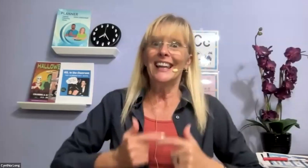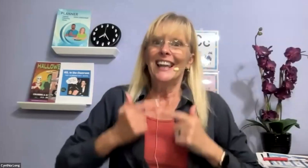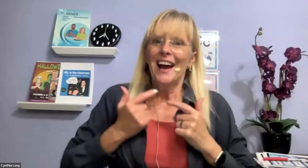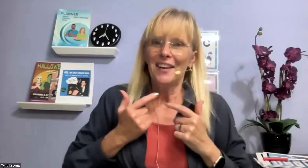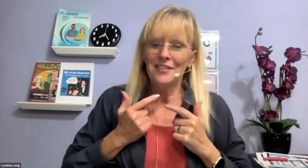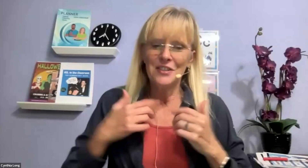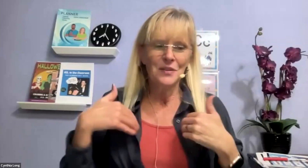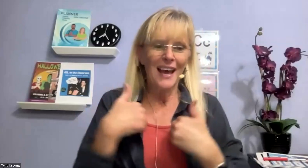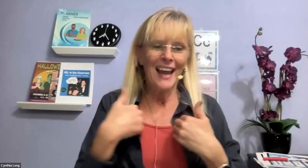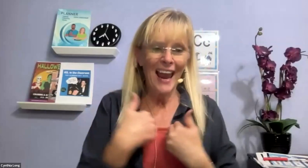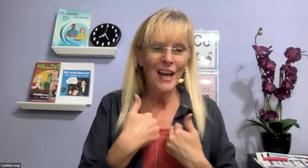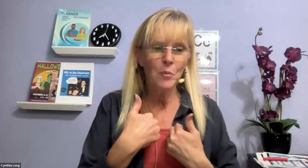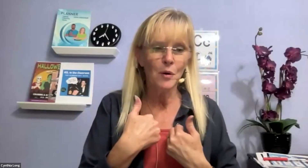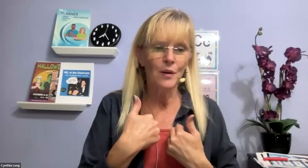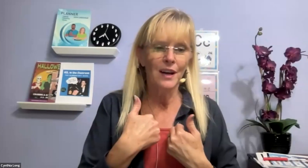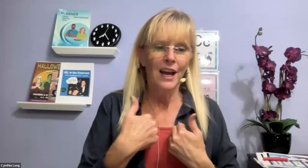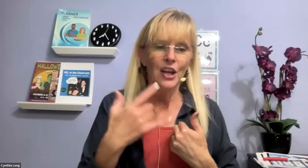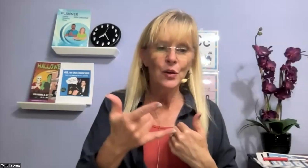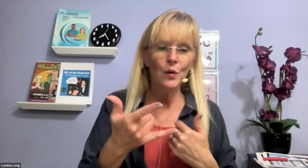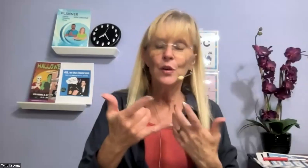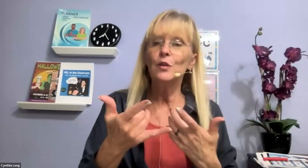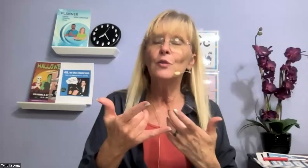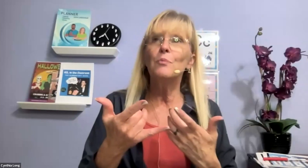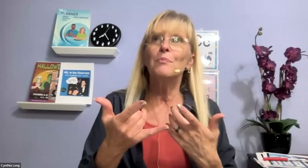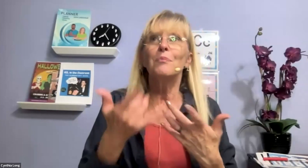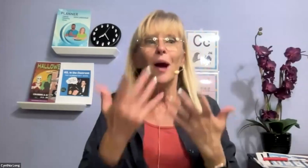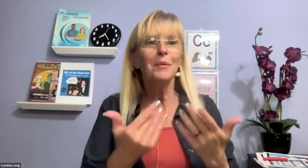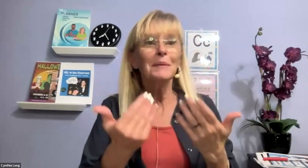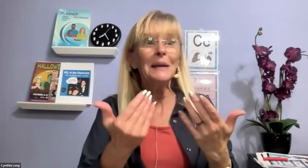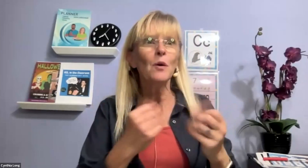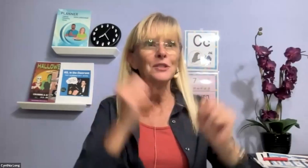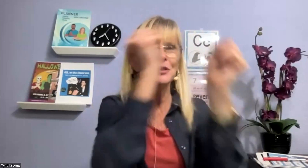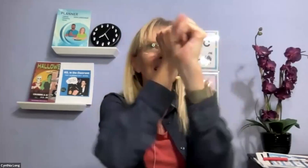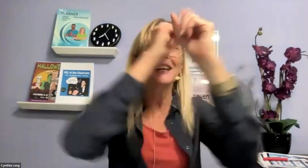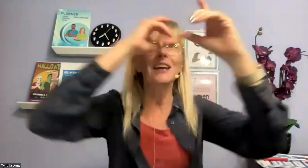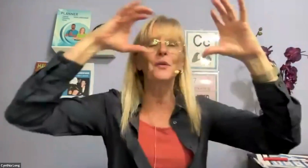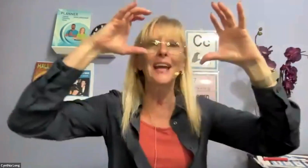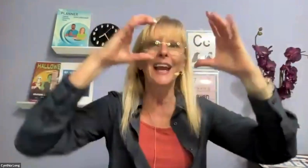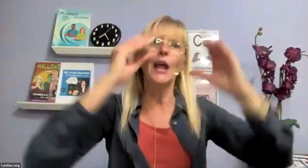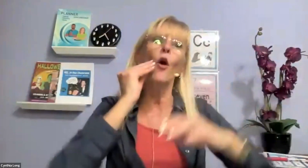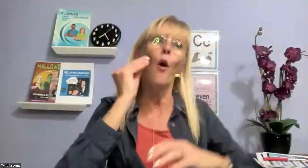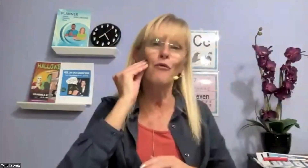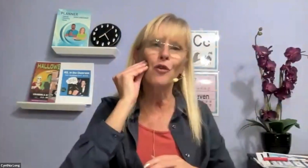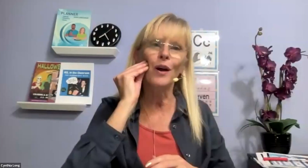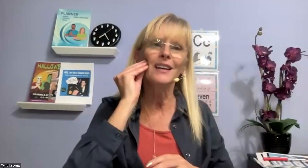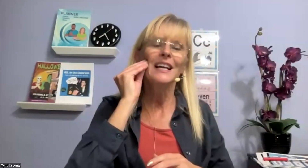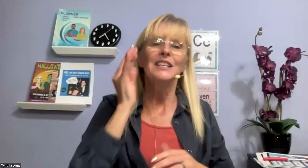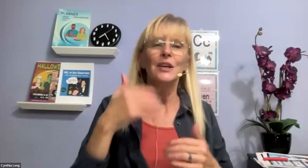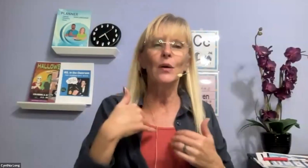giving life to that animal. You probably want to create a home for it. So if